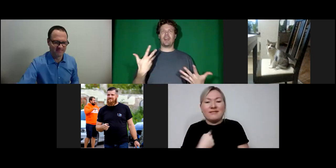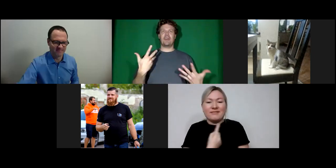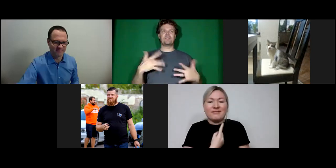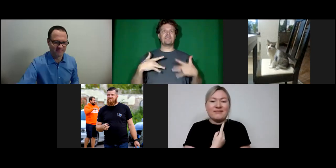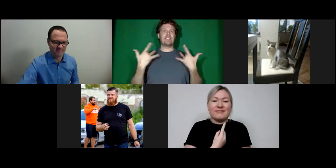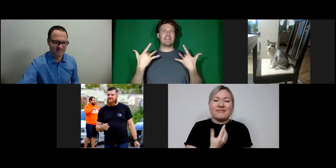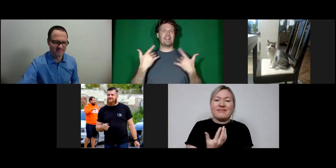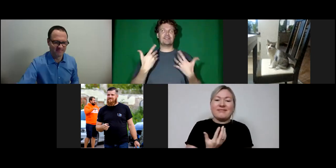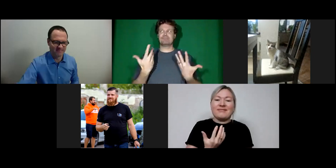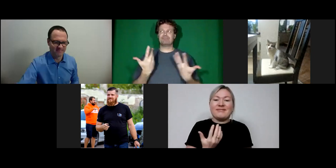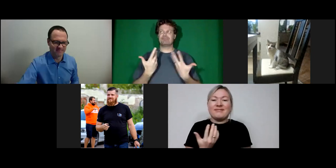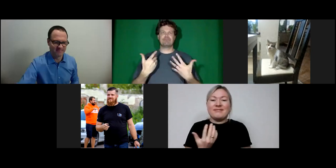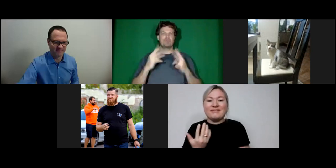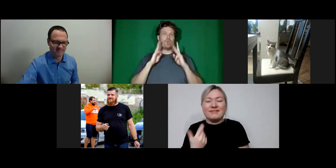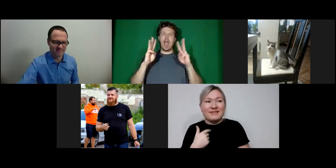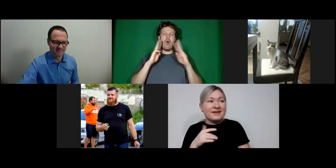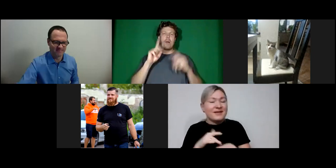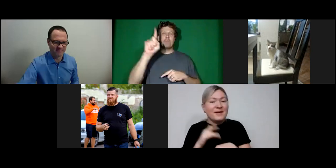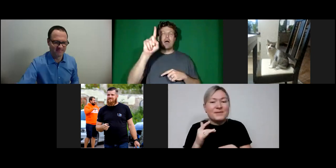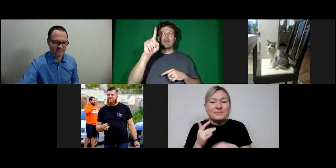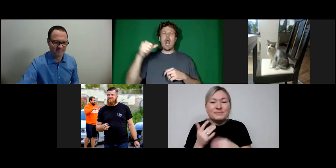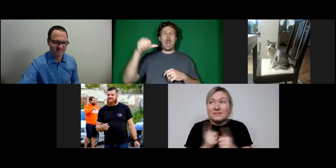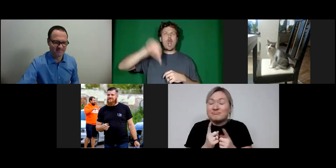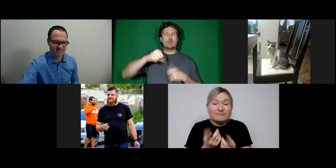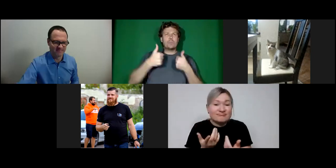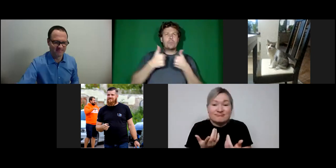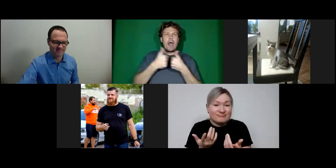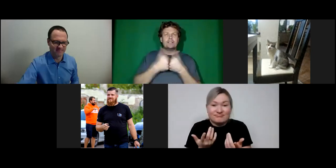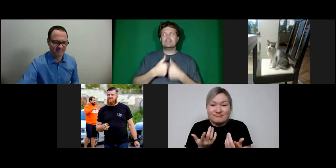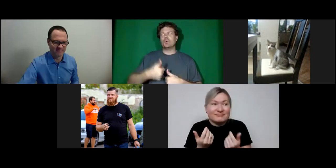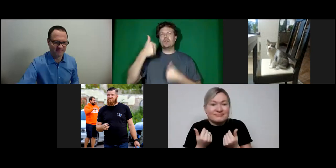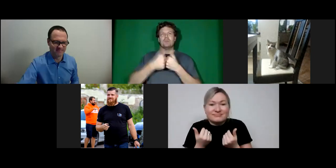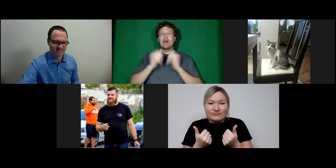only deaf person amongst all these professional basketball players.